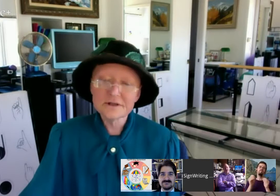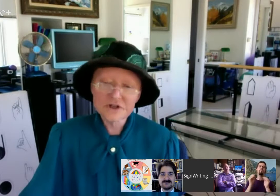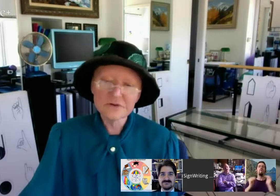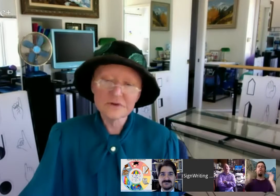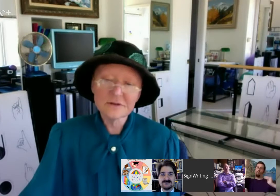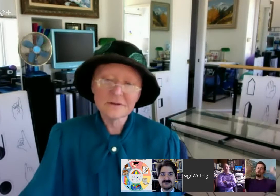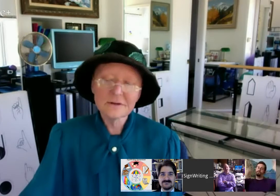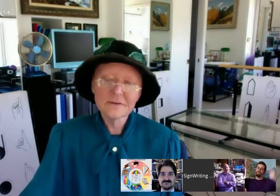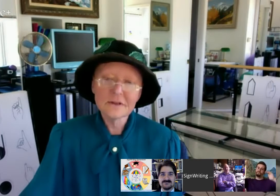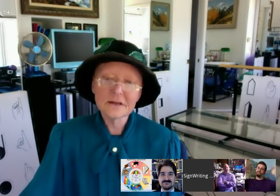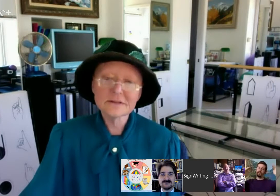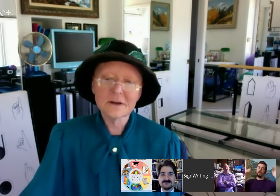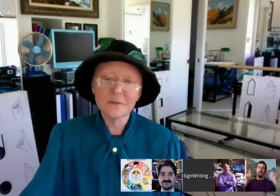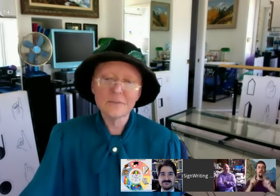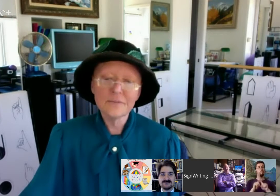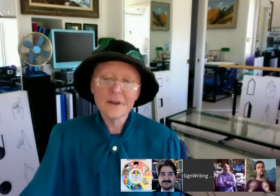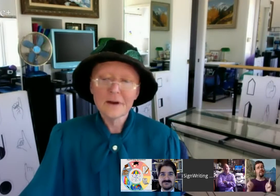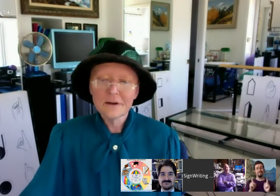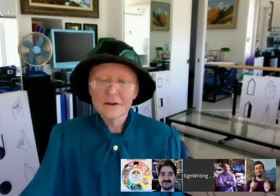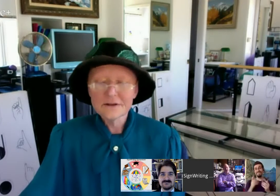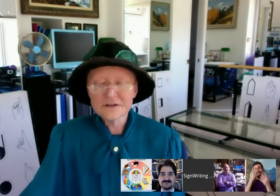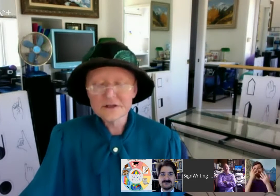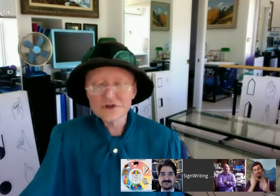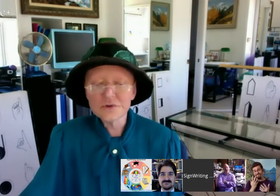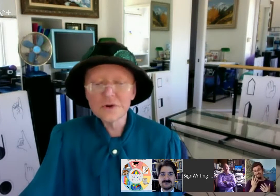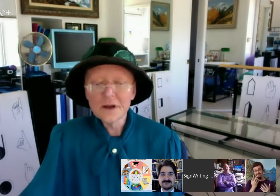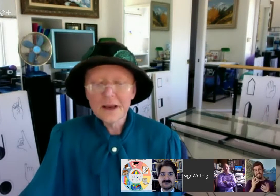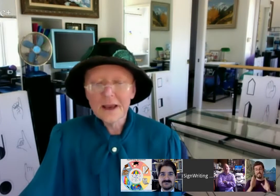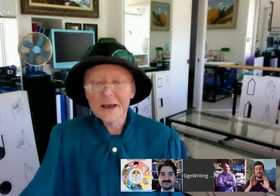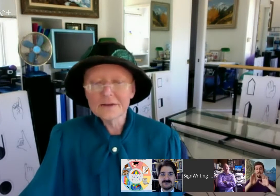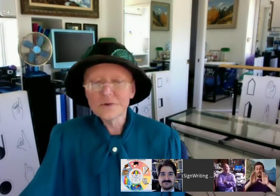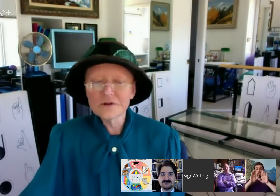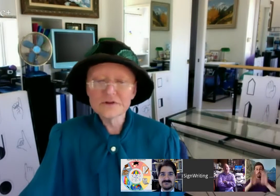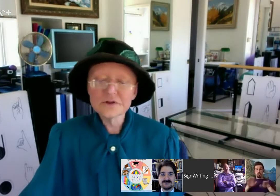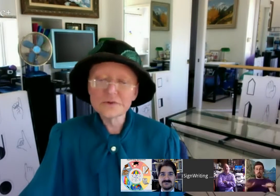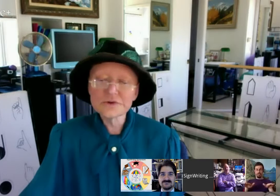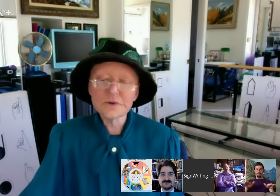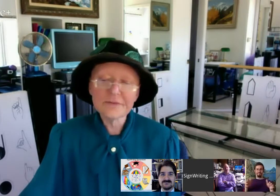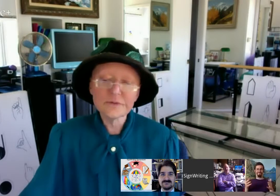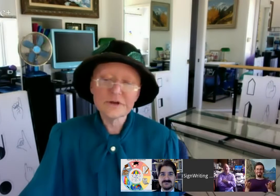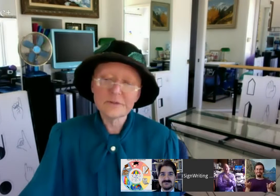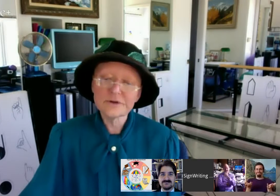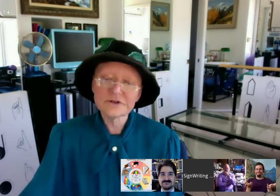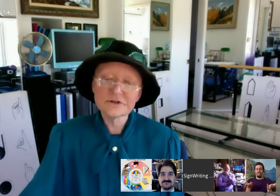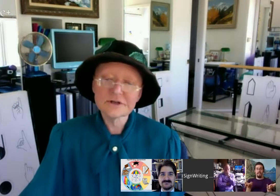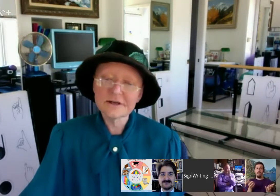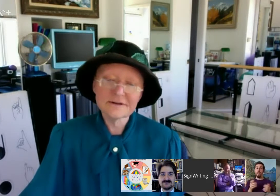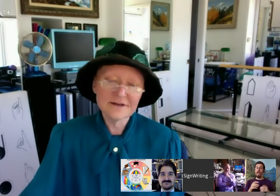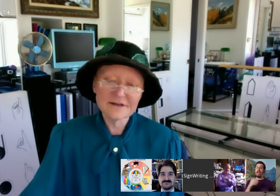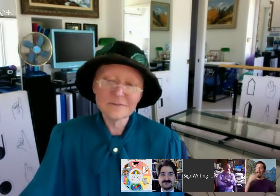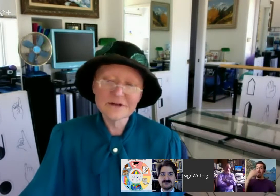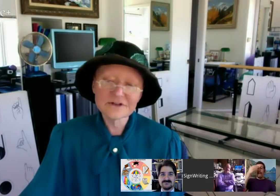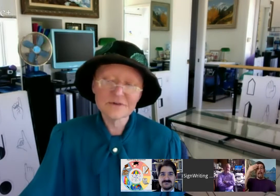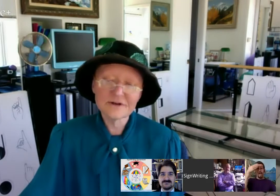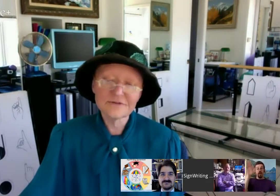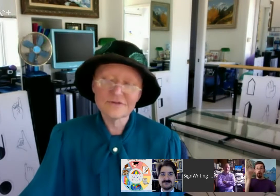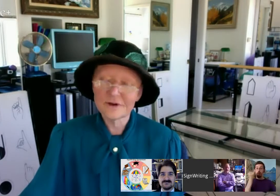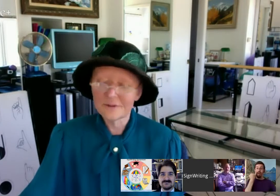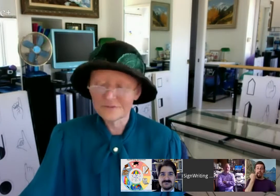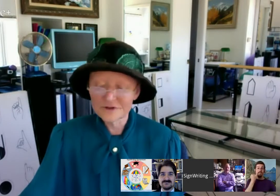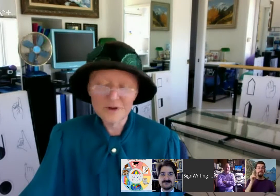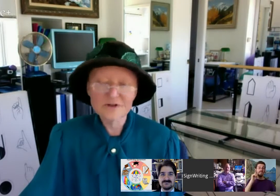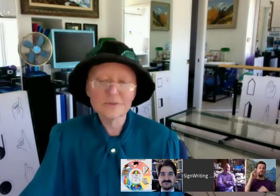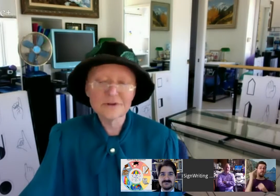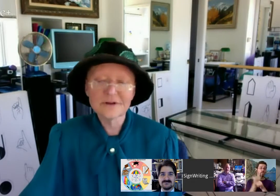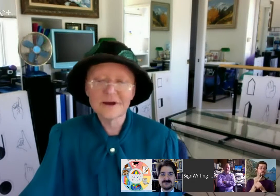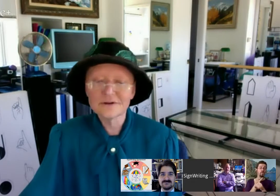It's just really the children that is the issue, and whether the schools will ever be able to take it as an